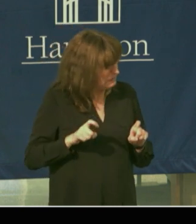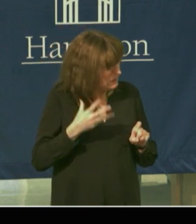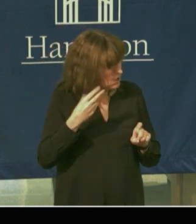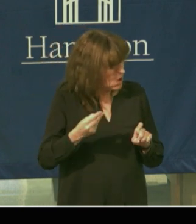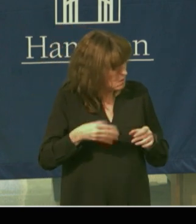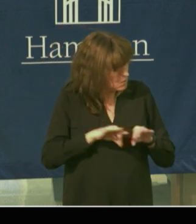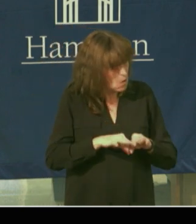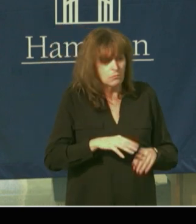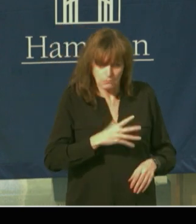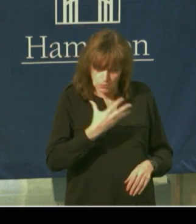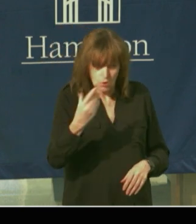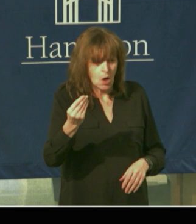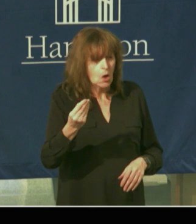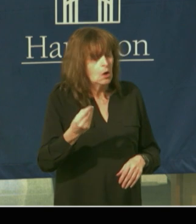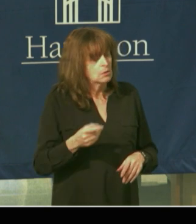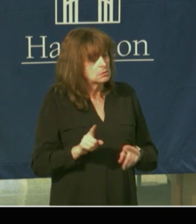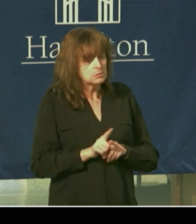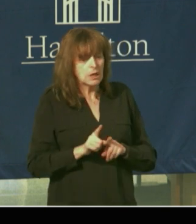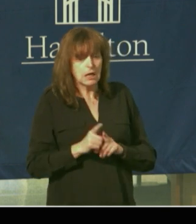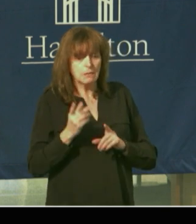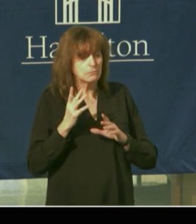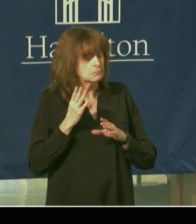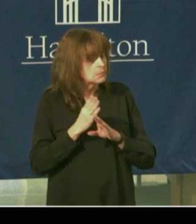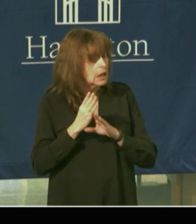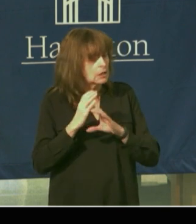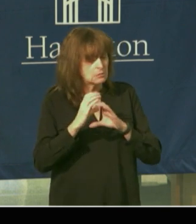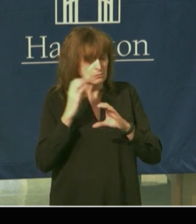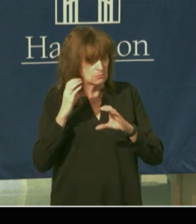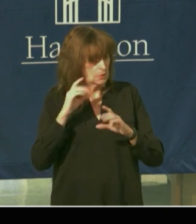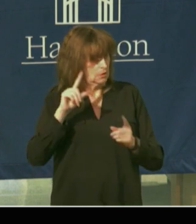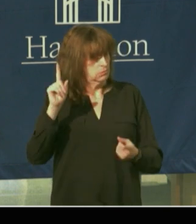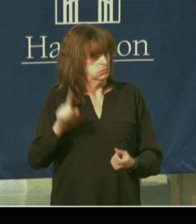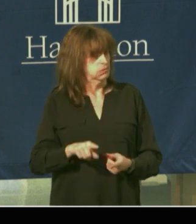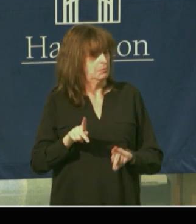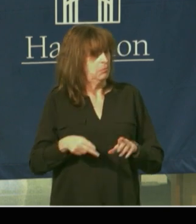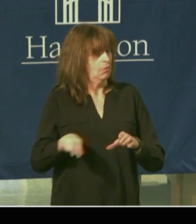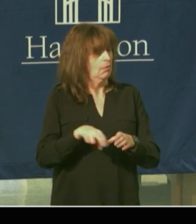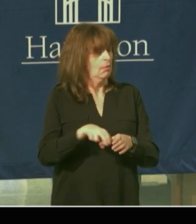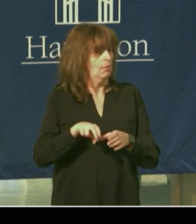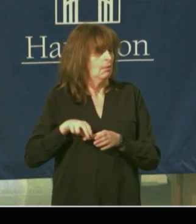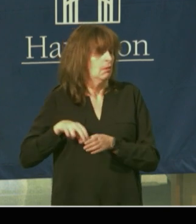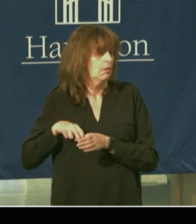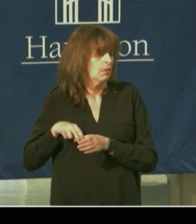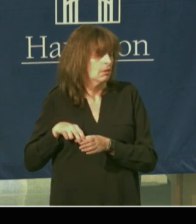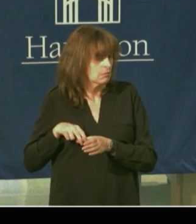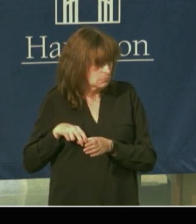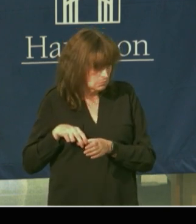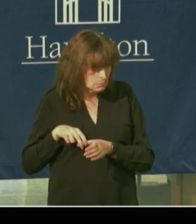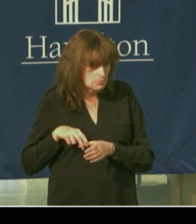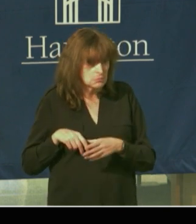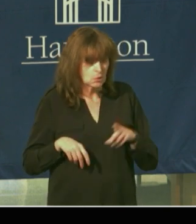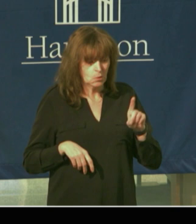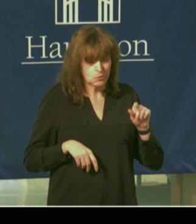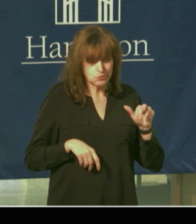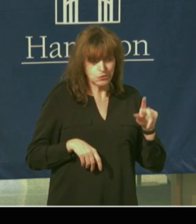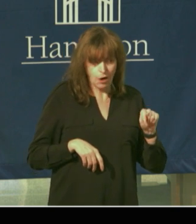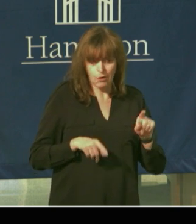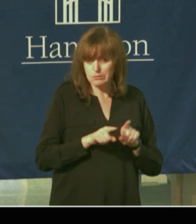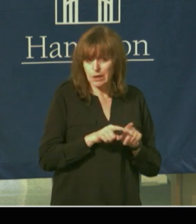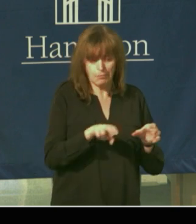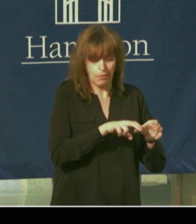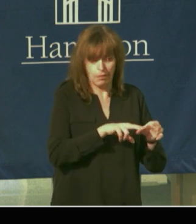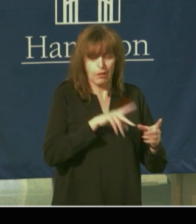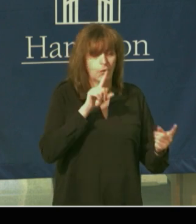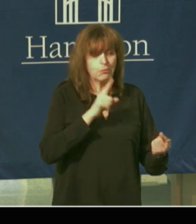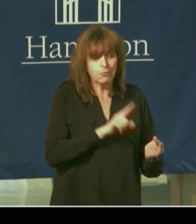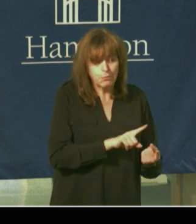half the rides that we would normally see, but also far fewer trips on DARTs. And in terms of using taxis and Ubers and things